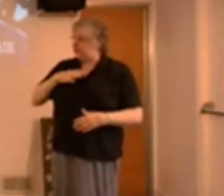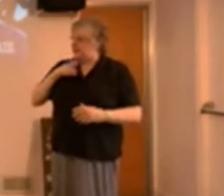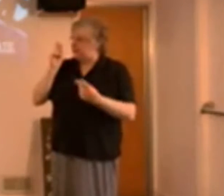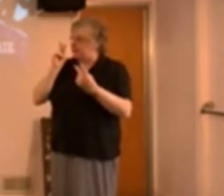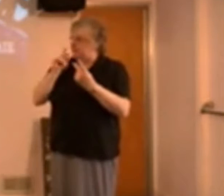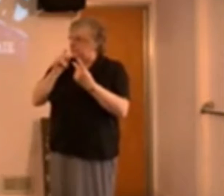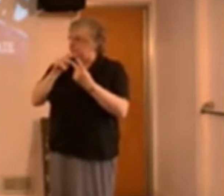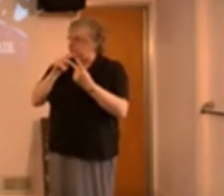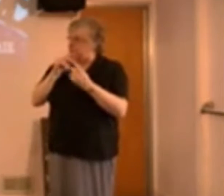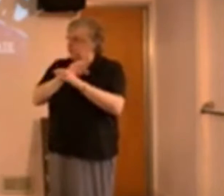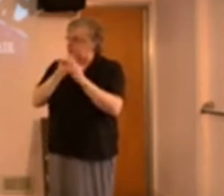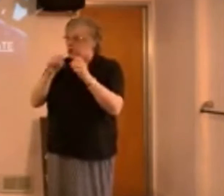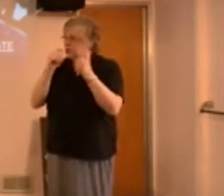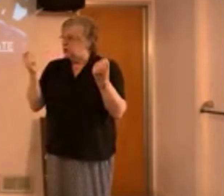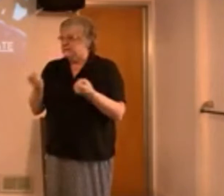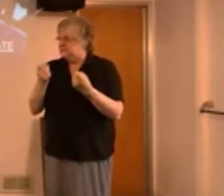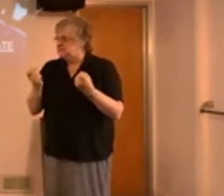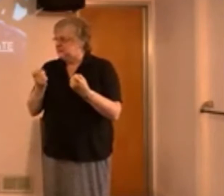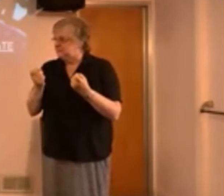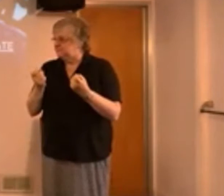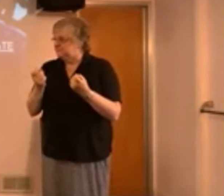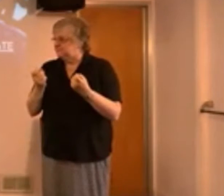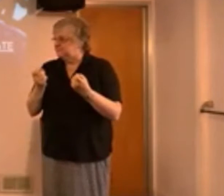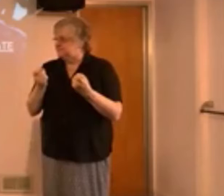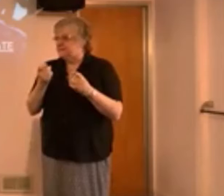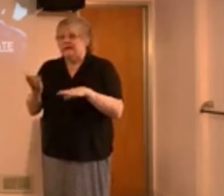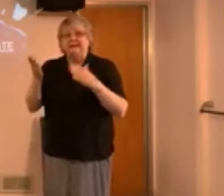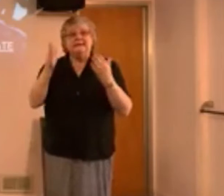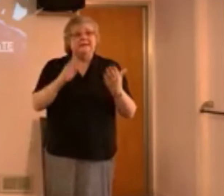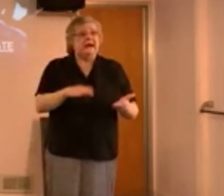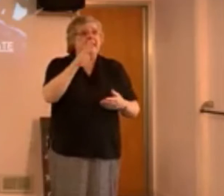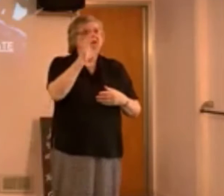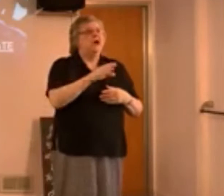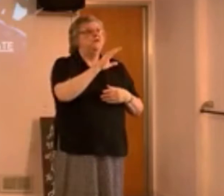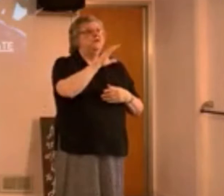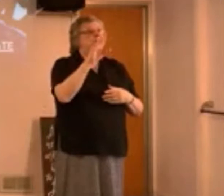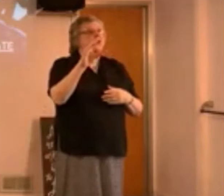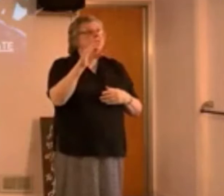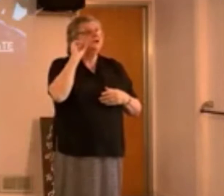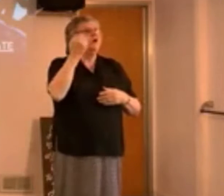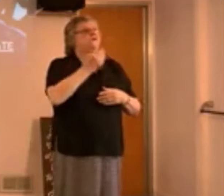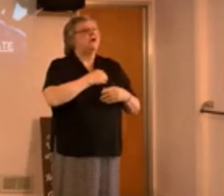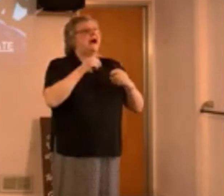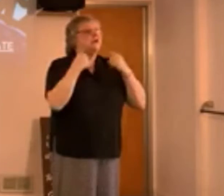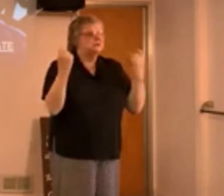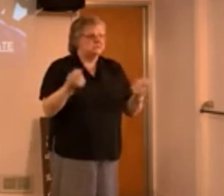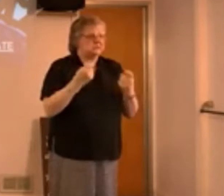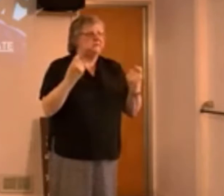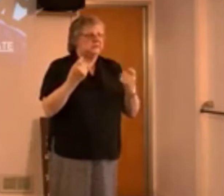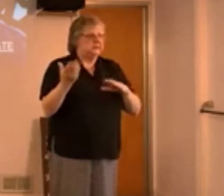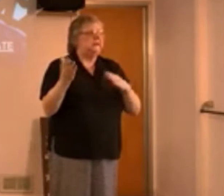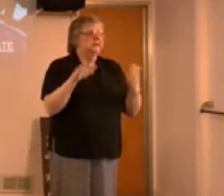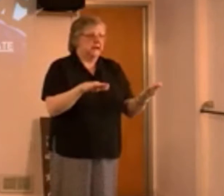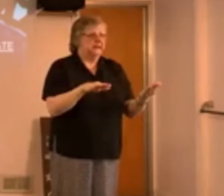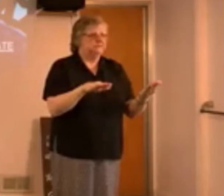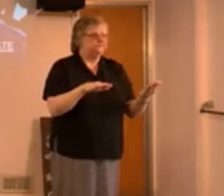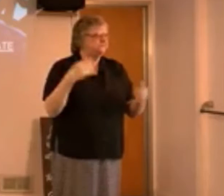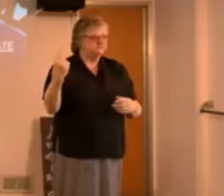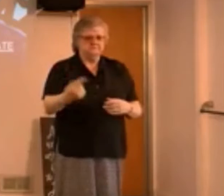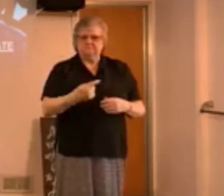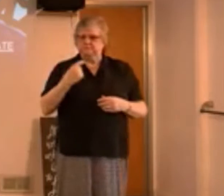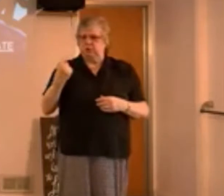perfect and without sin. And he died on the cross to take the penalty for our sin. And only